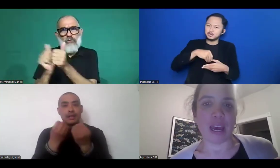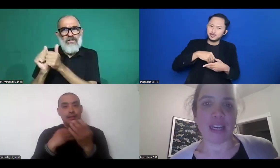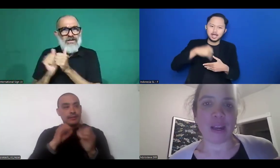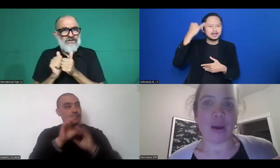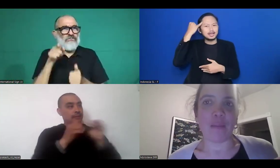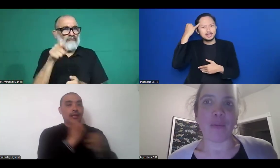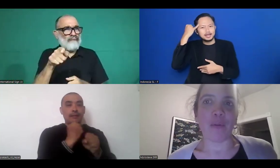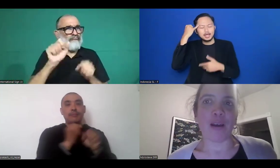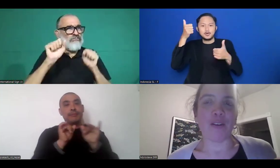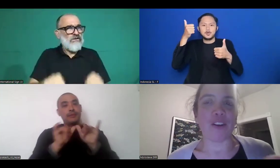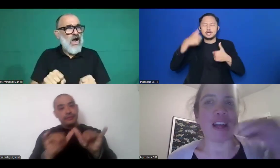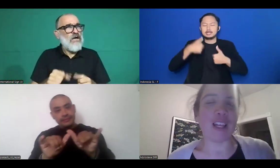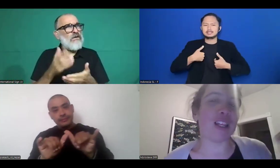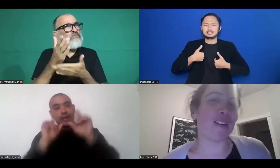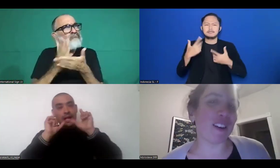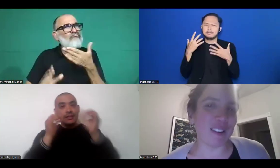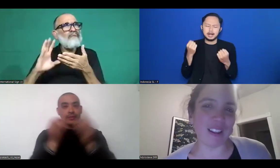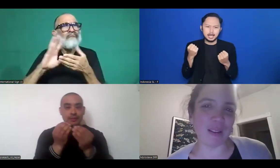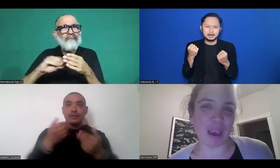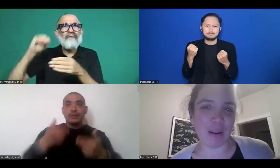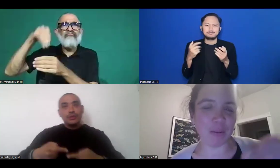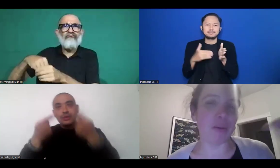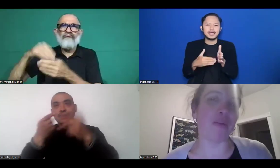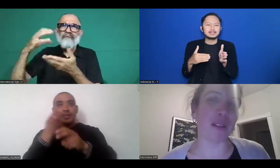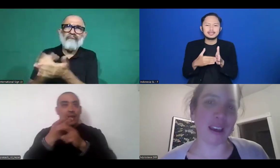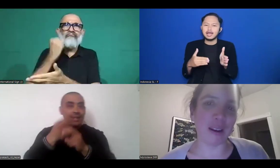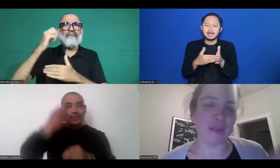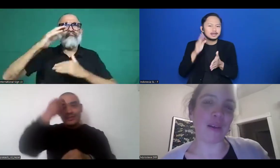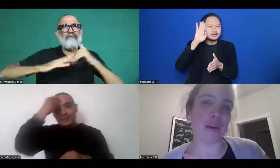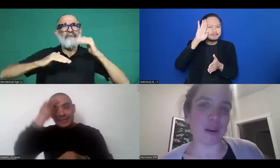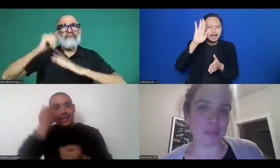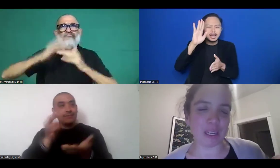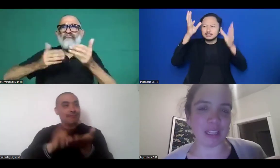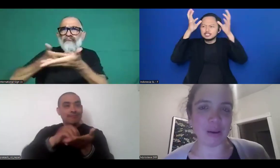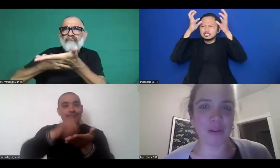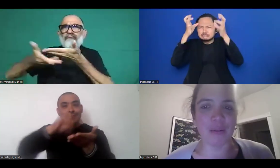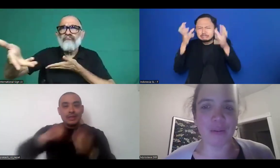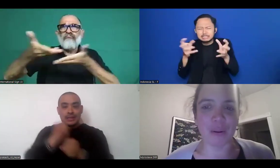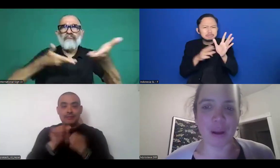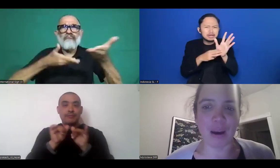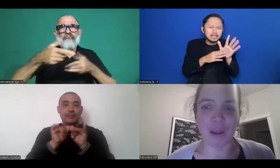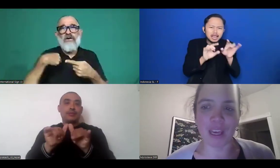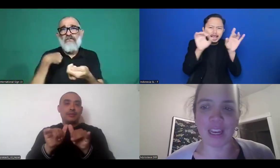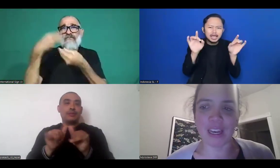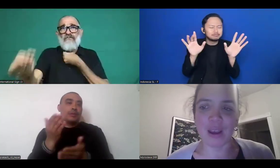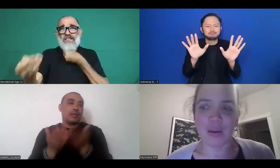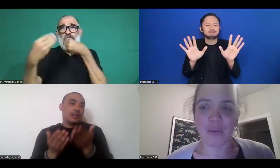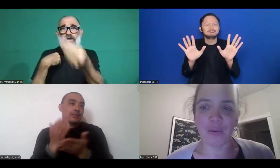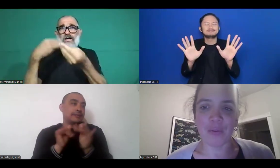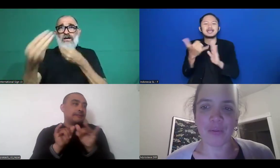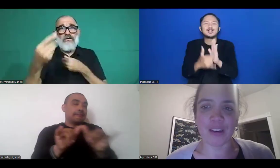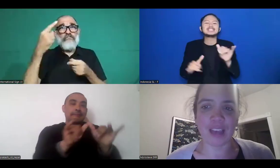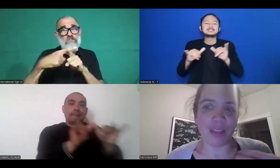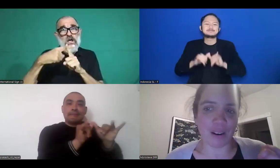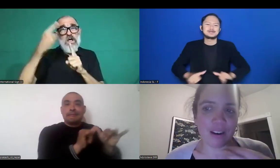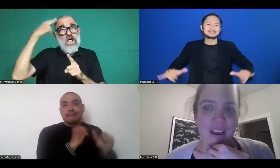hope that whatever challenges and frustrations we have will be for the better, because it will inform how we can